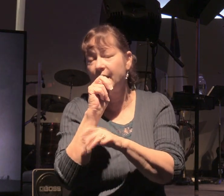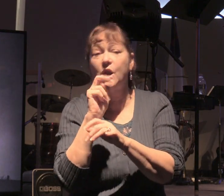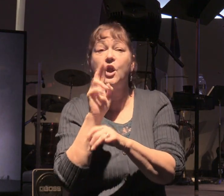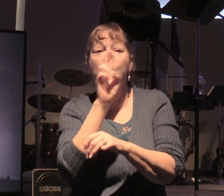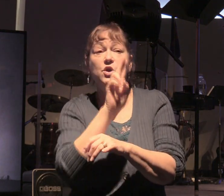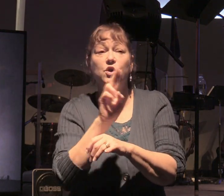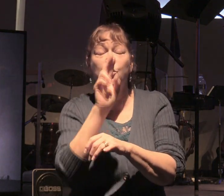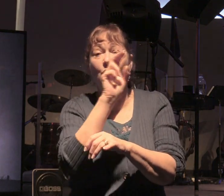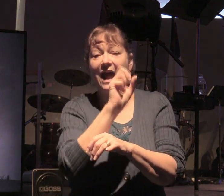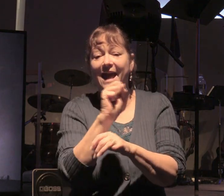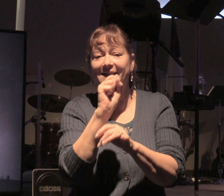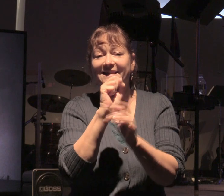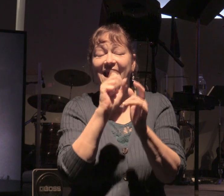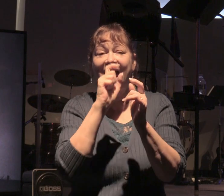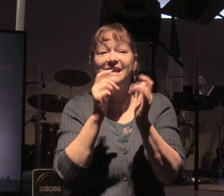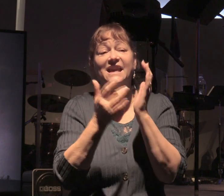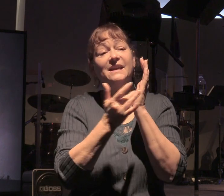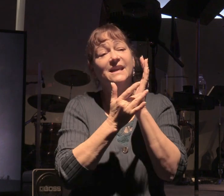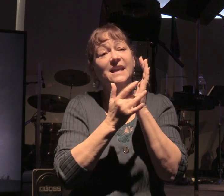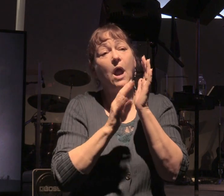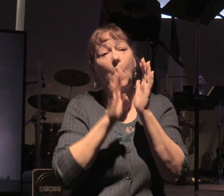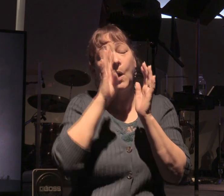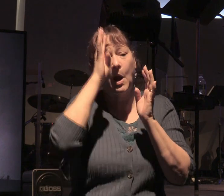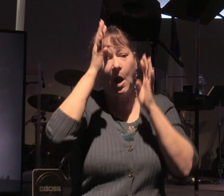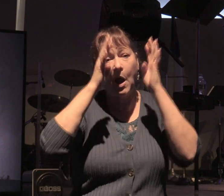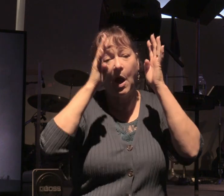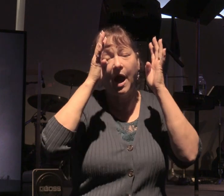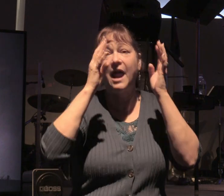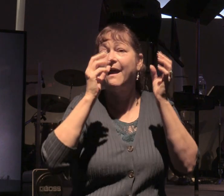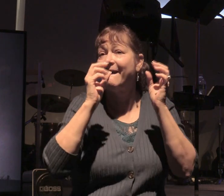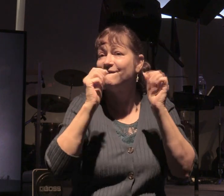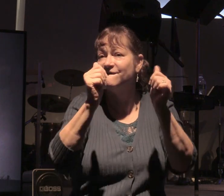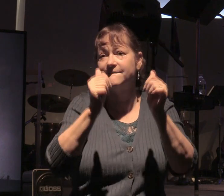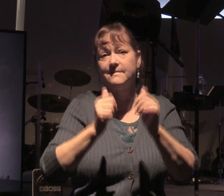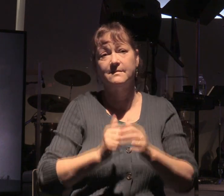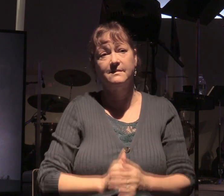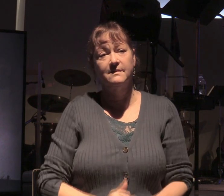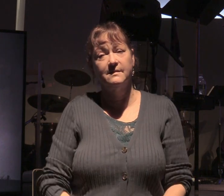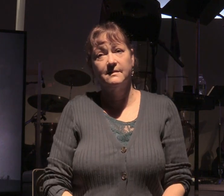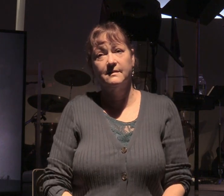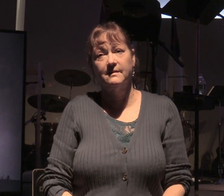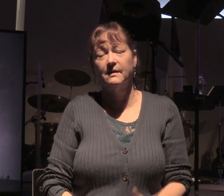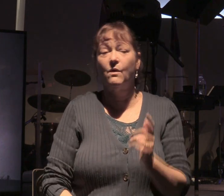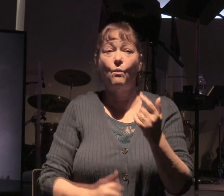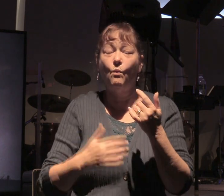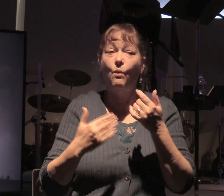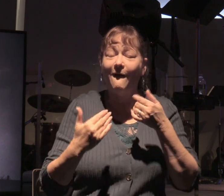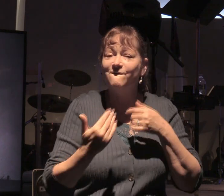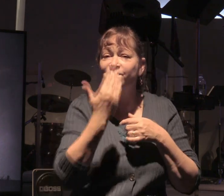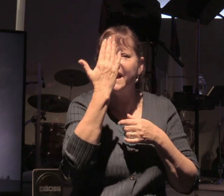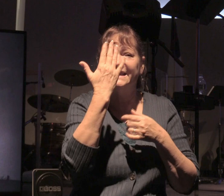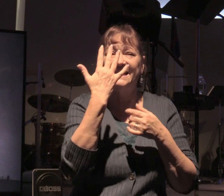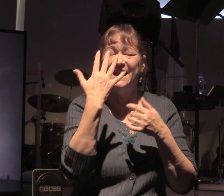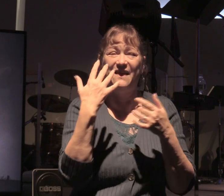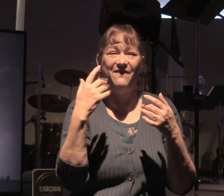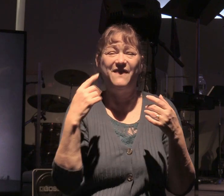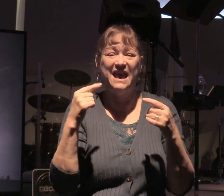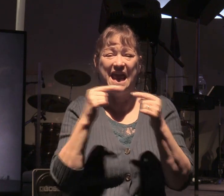with tactics and techniques on the fly. While facing a brutal